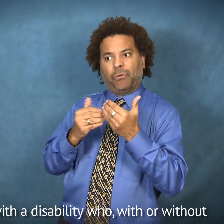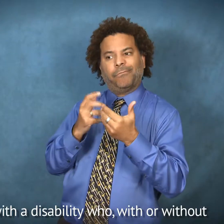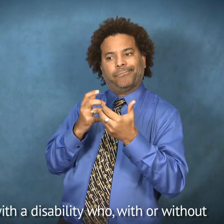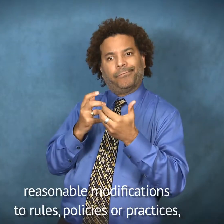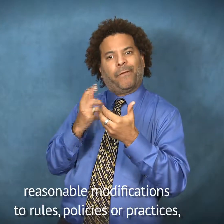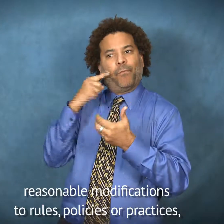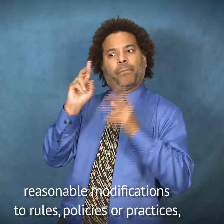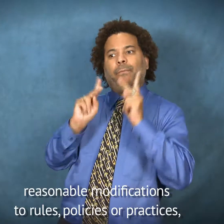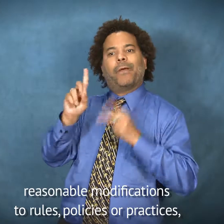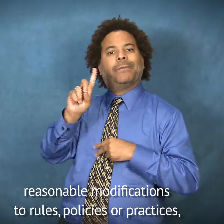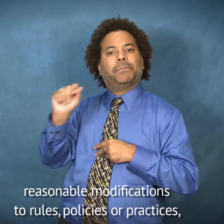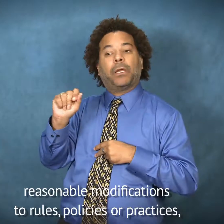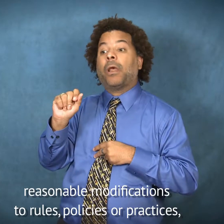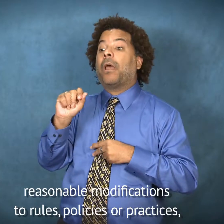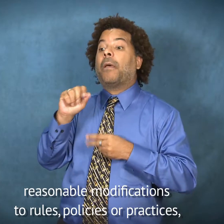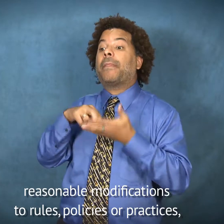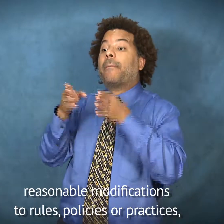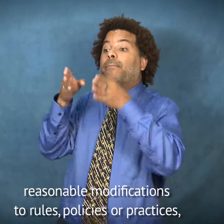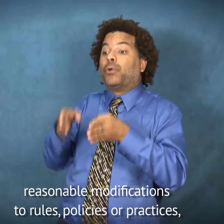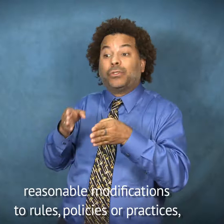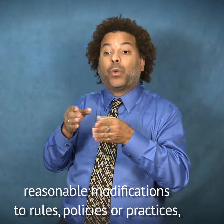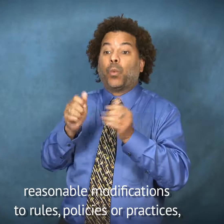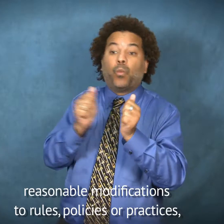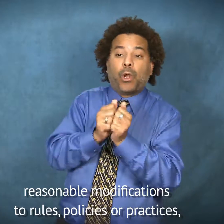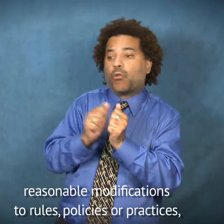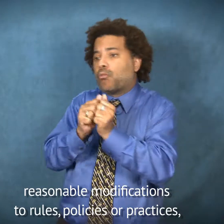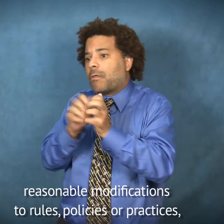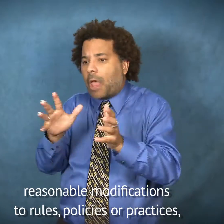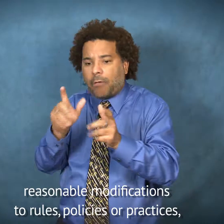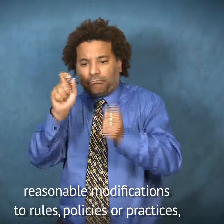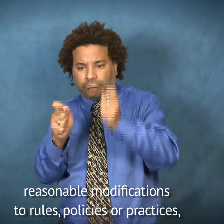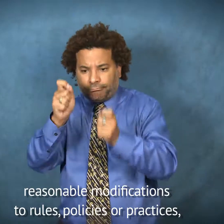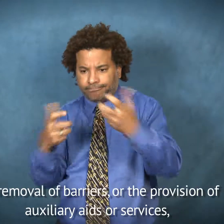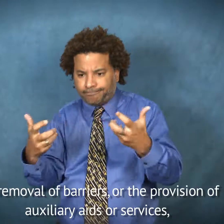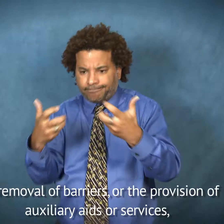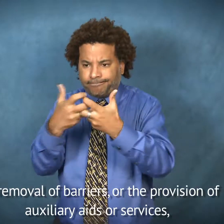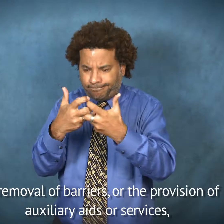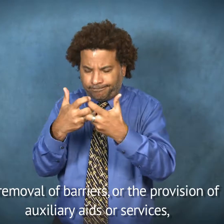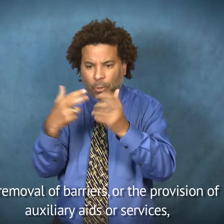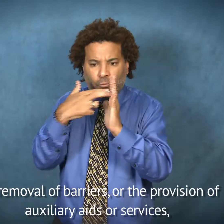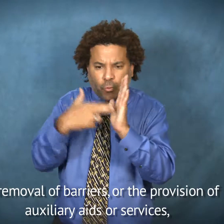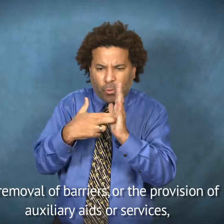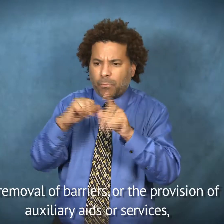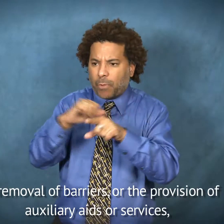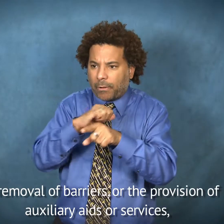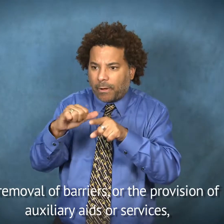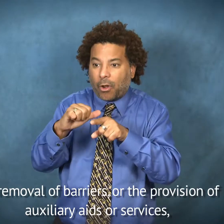who, with or without reasonable modifications to rules, policies, or practices, the removal of barriers, or the provision